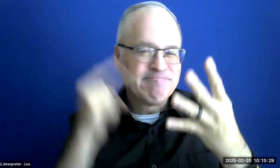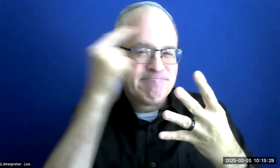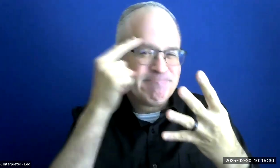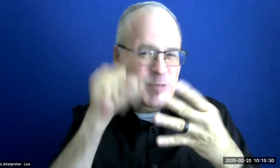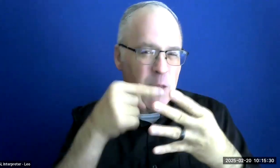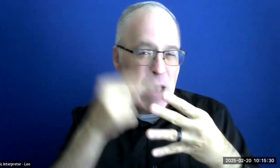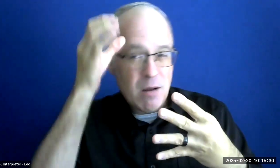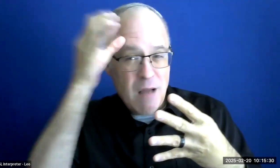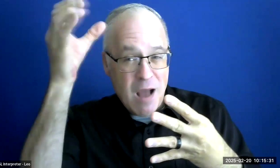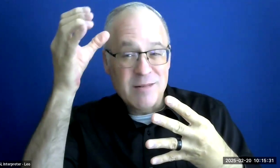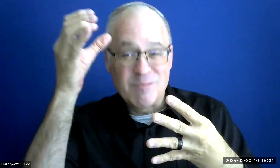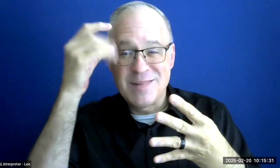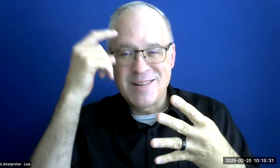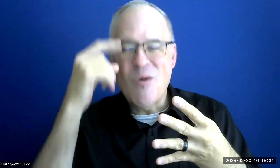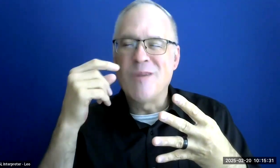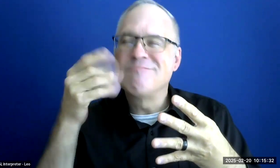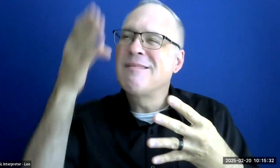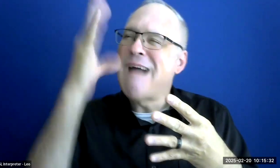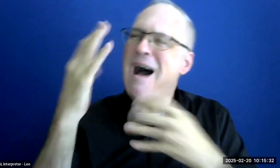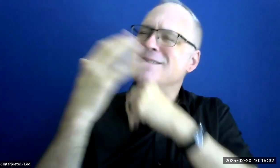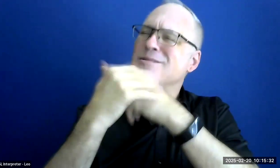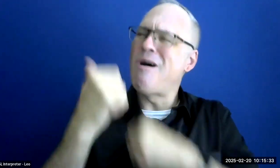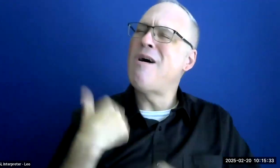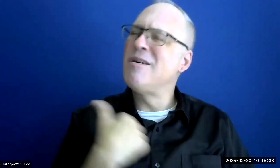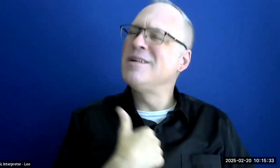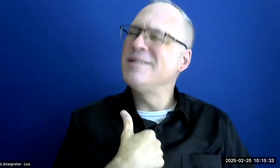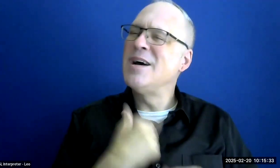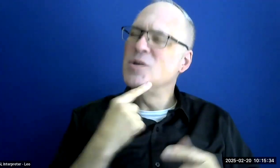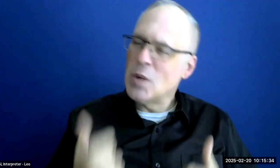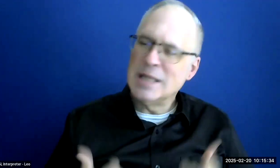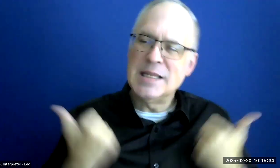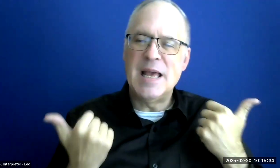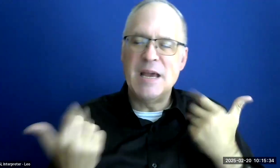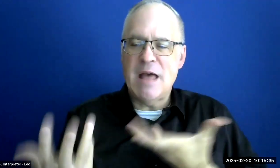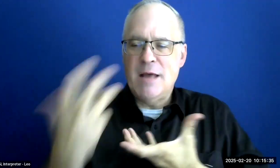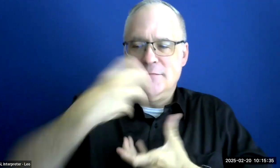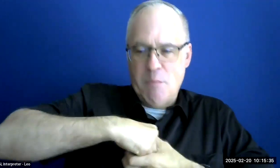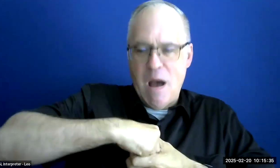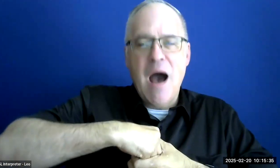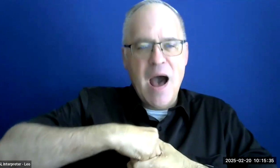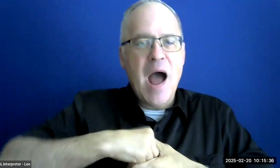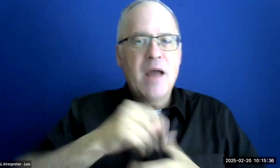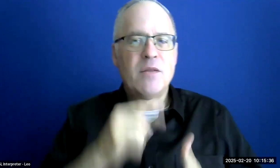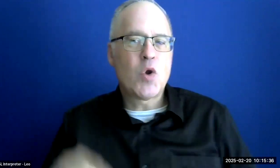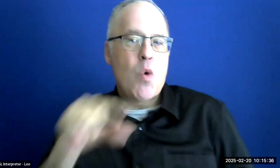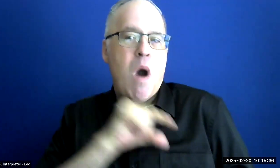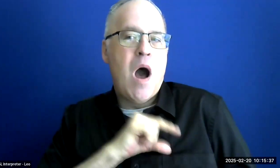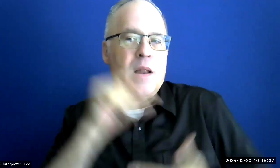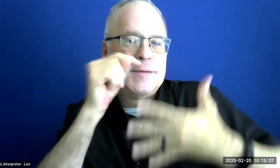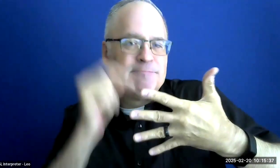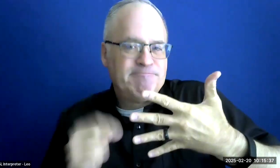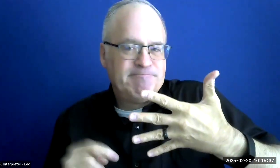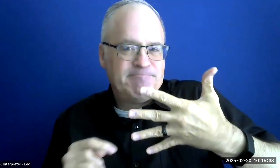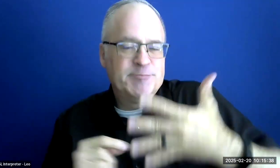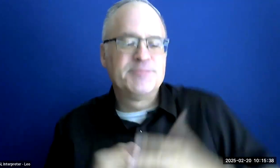that God is calling us as a denomination to live into a connectionalism that embodies the following qualities.